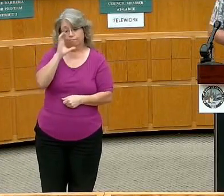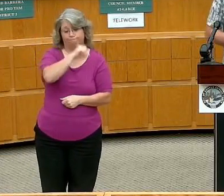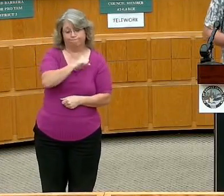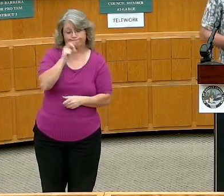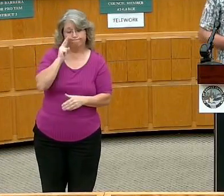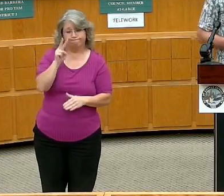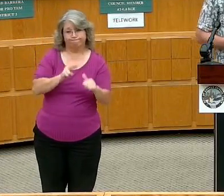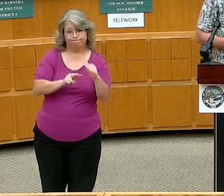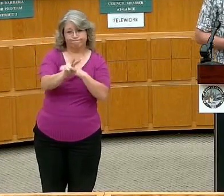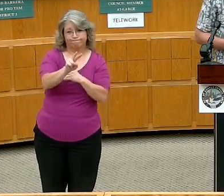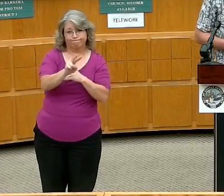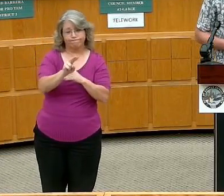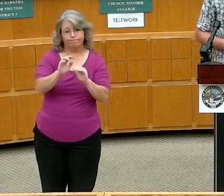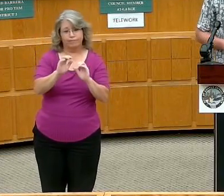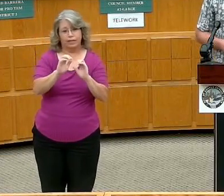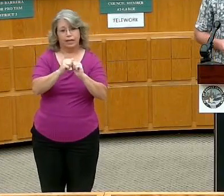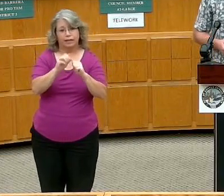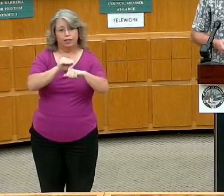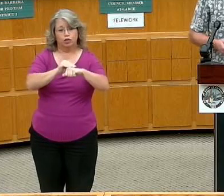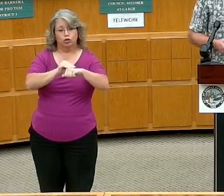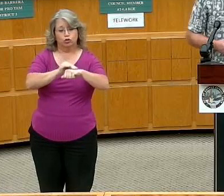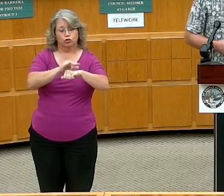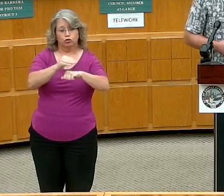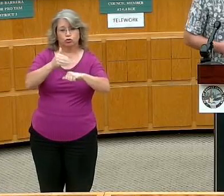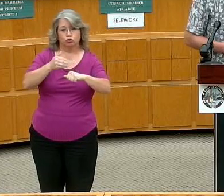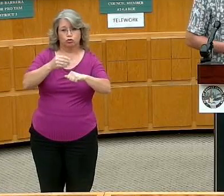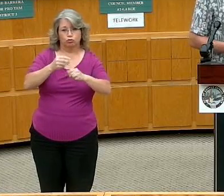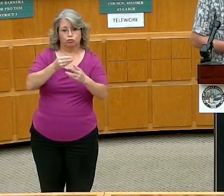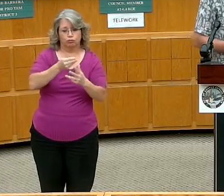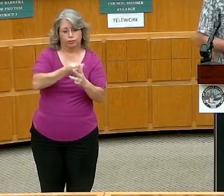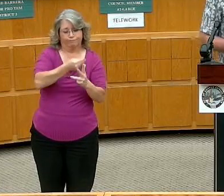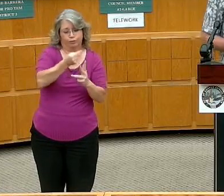to estimate. It affects everything in the model. It's the most